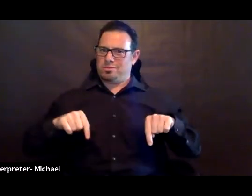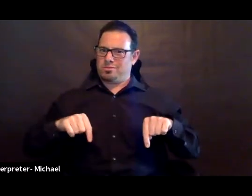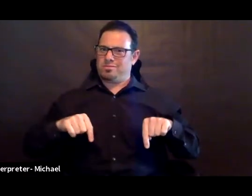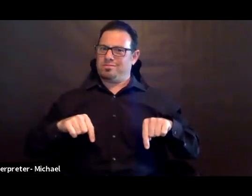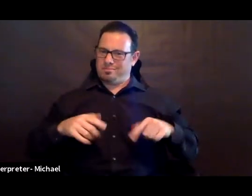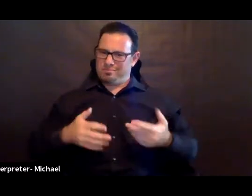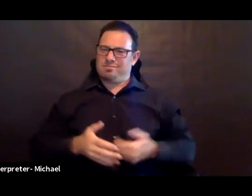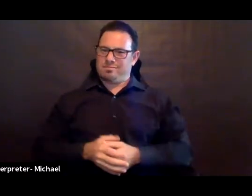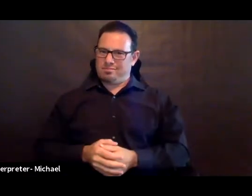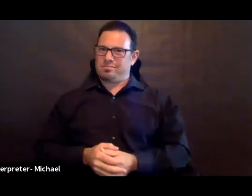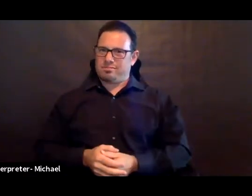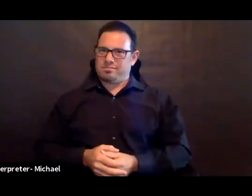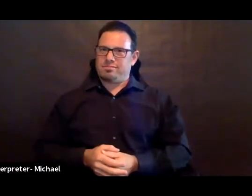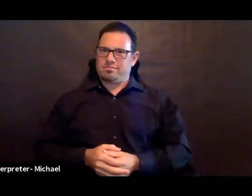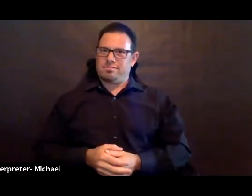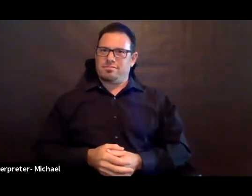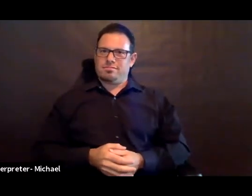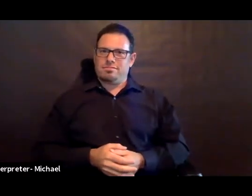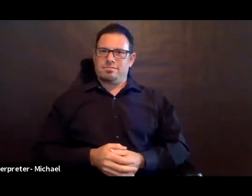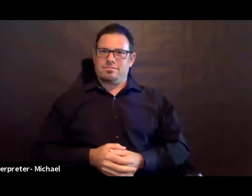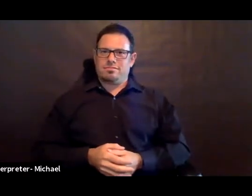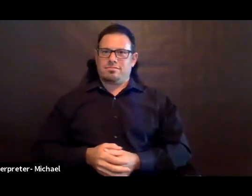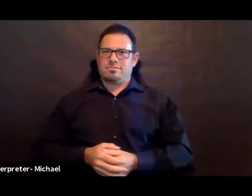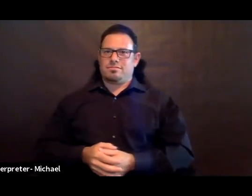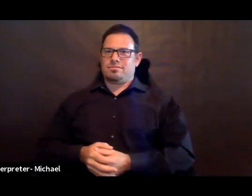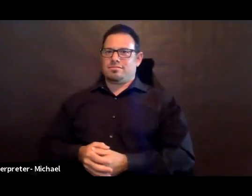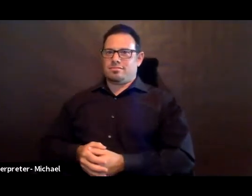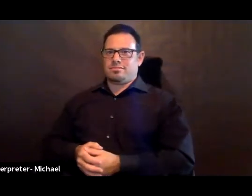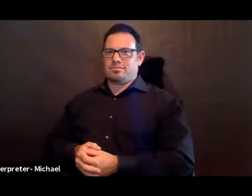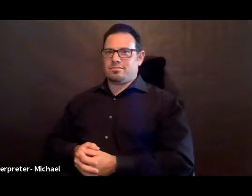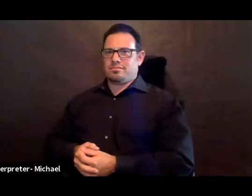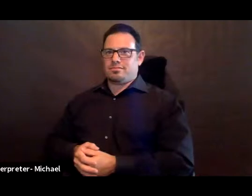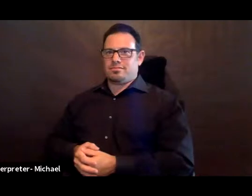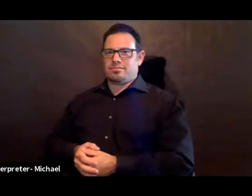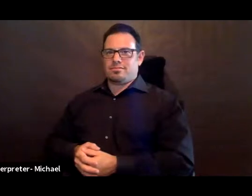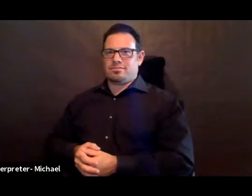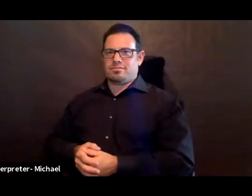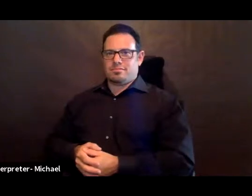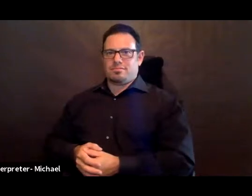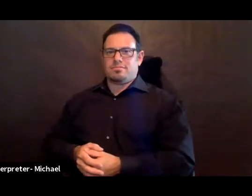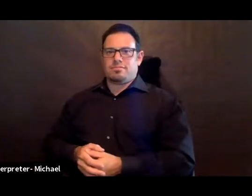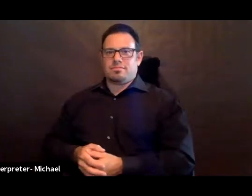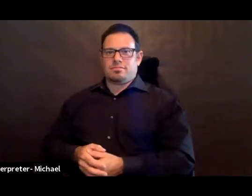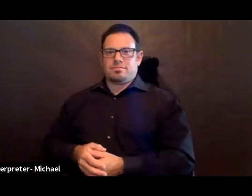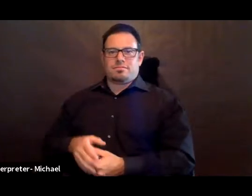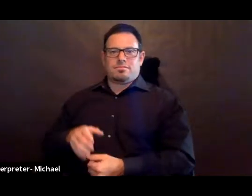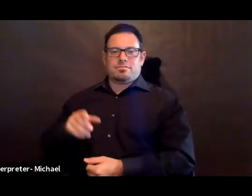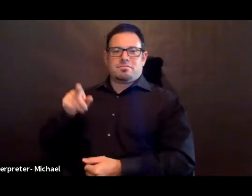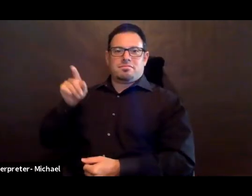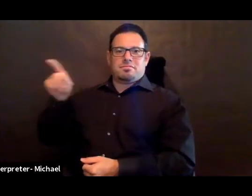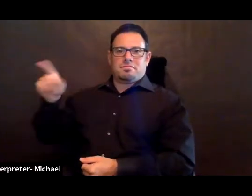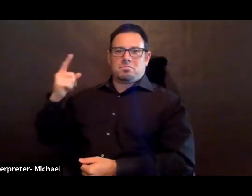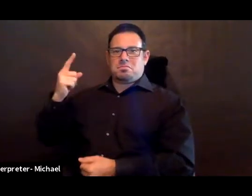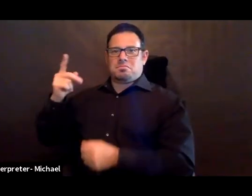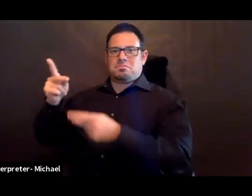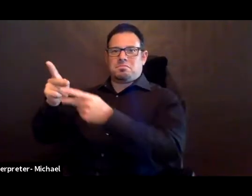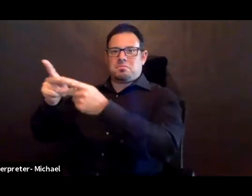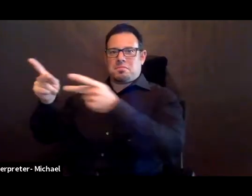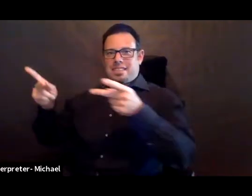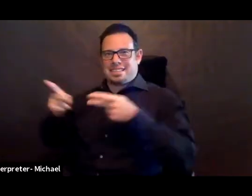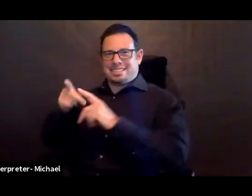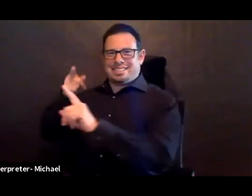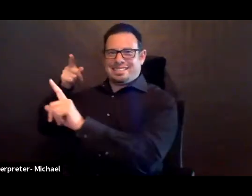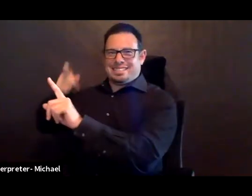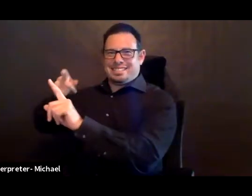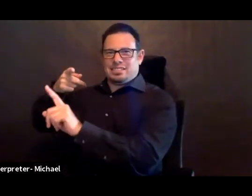A large outbreak of COVID-19 has been detected in people who have visited Provincetown since July 3rd. Cases associated